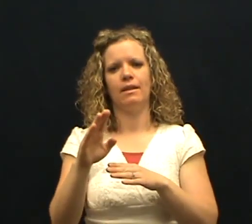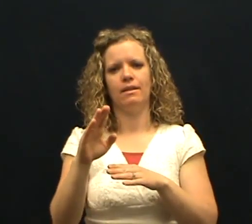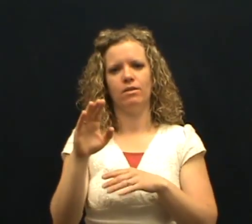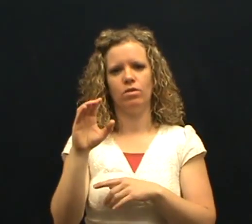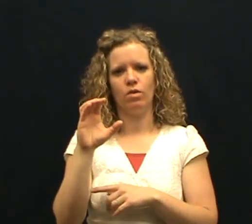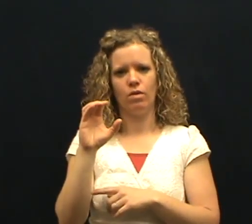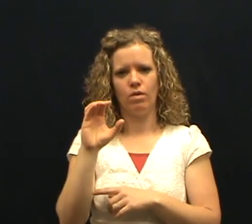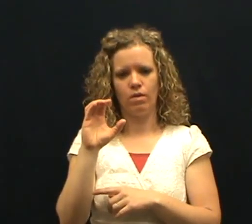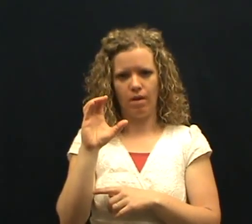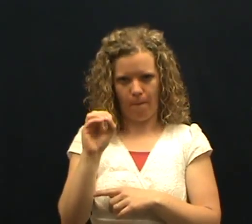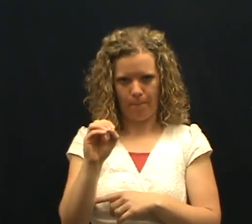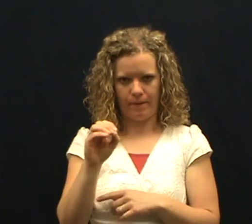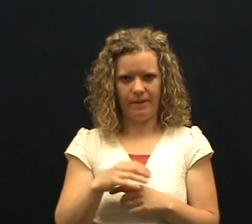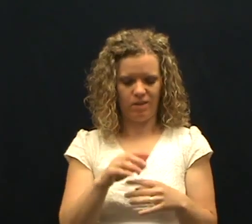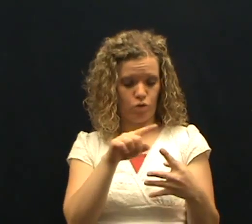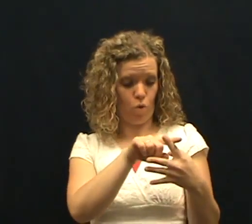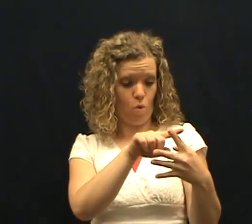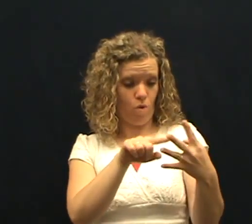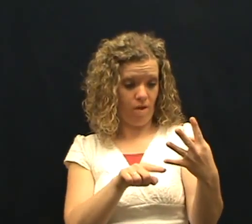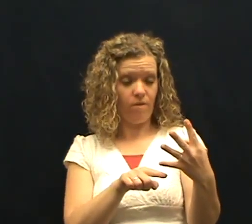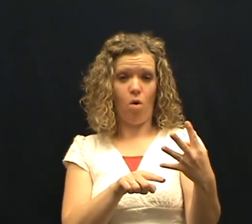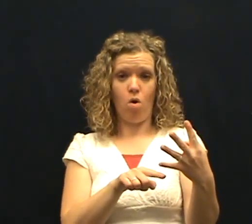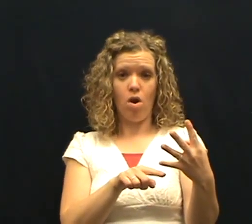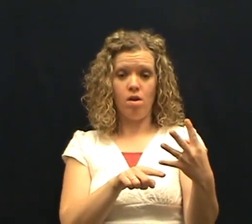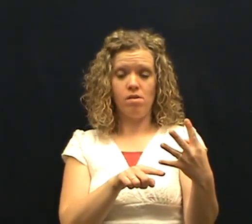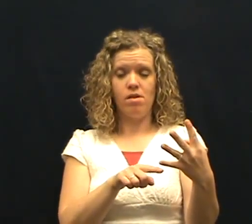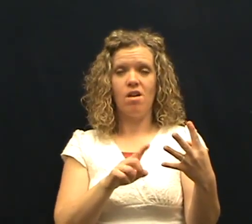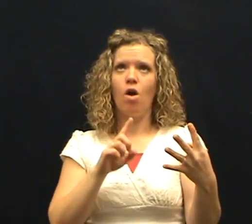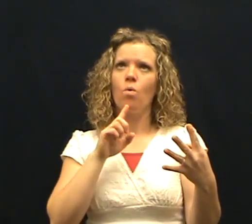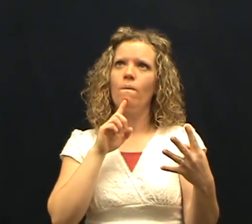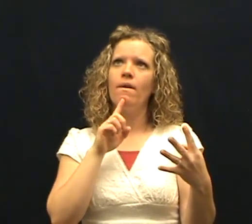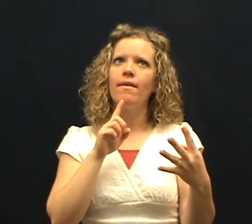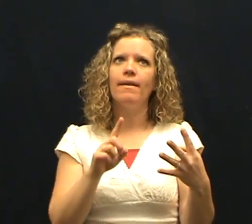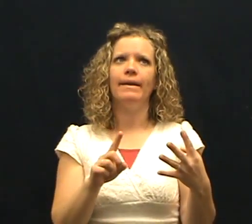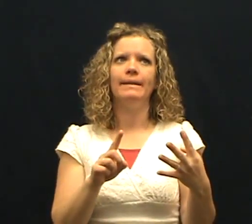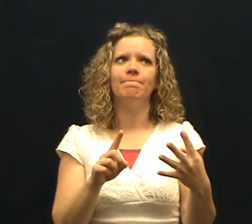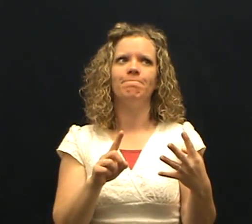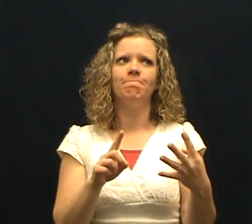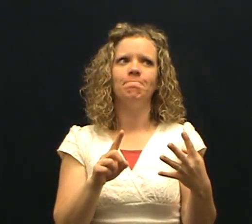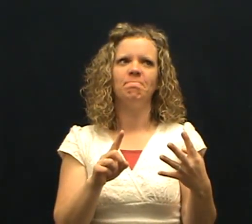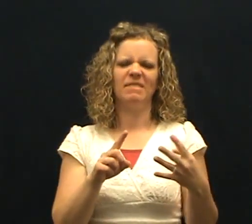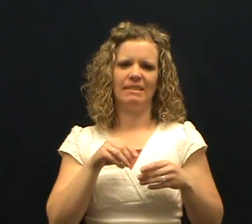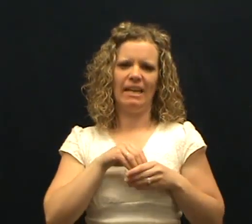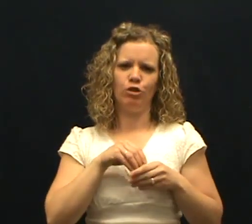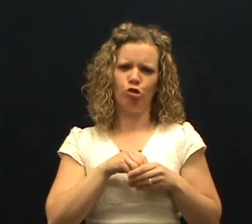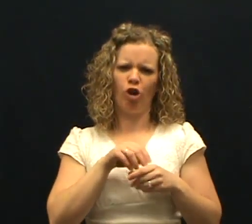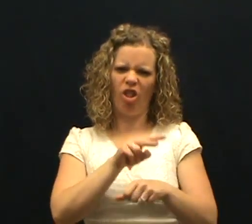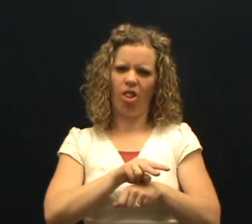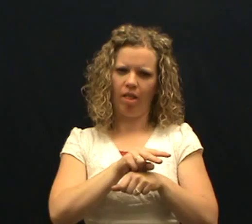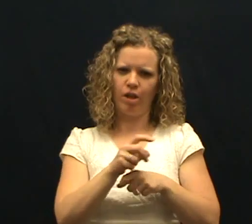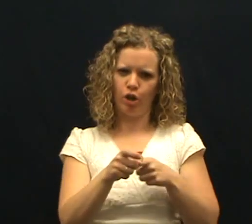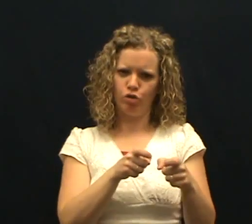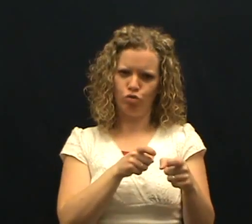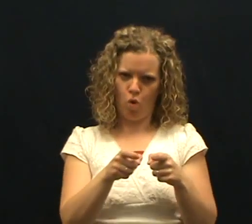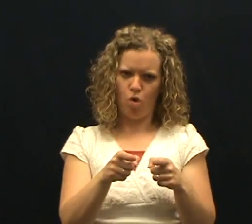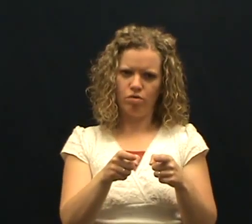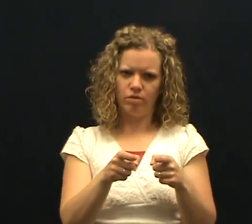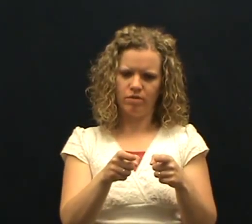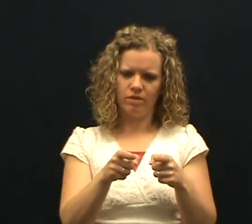4 things are what internal controls are put into place to help them.